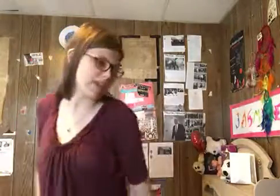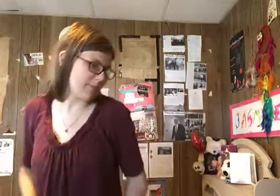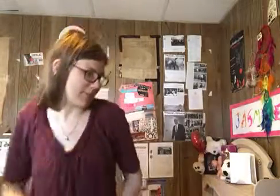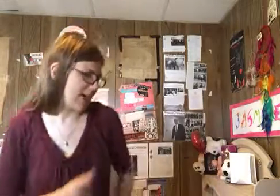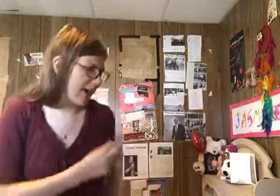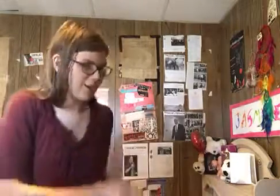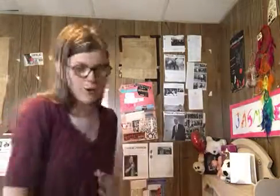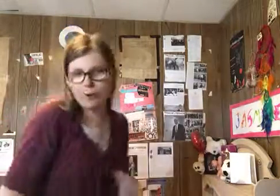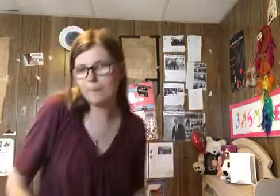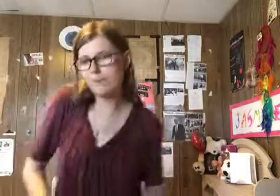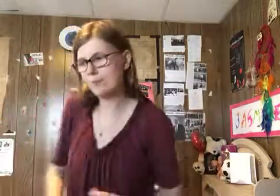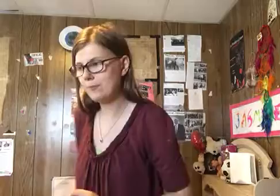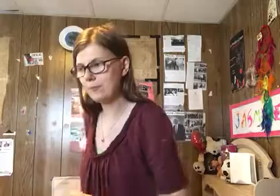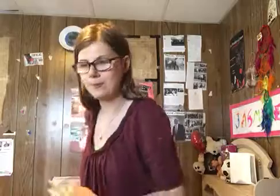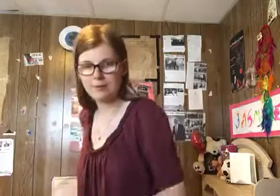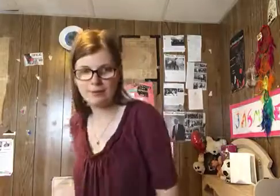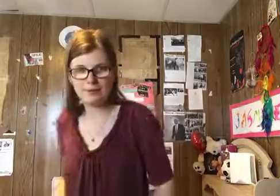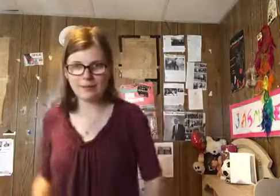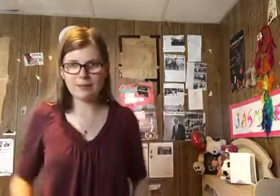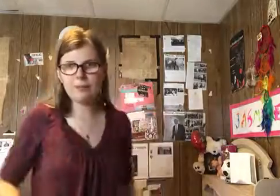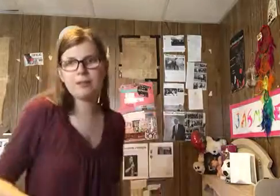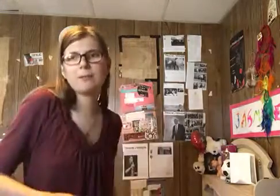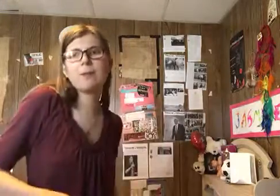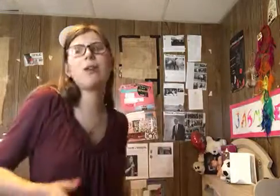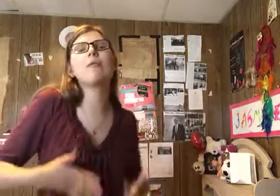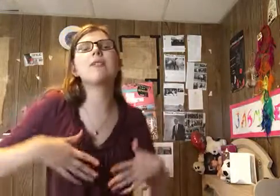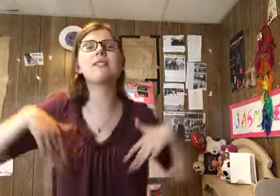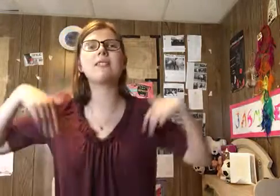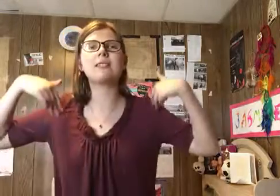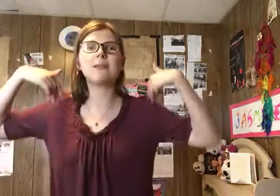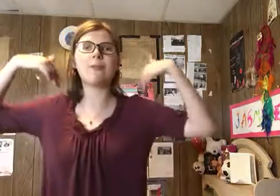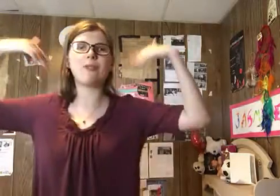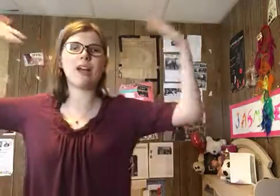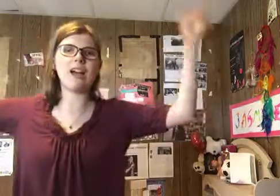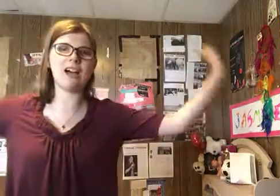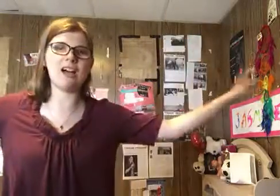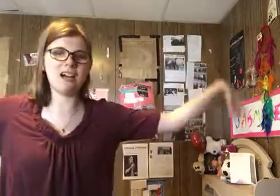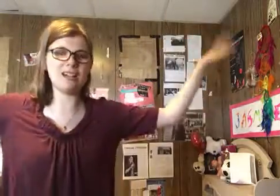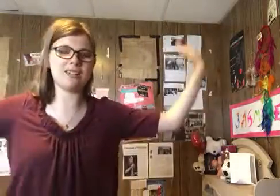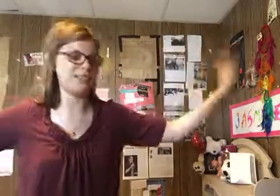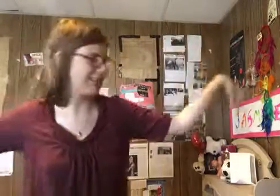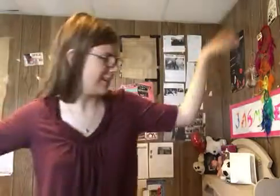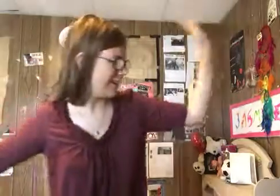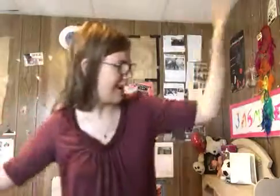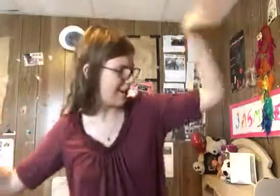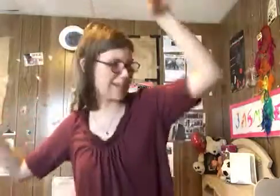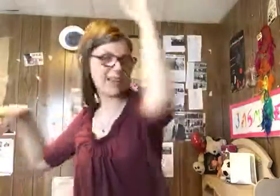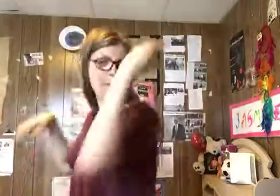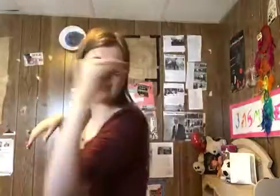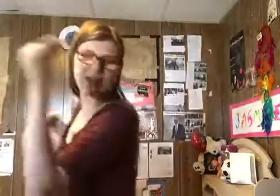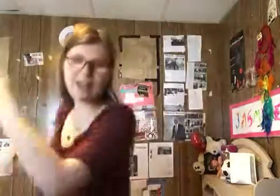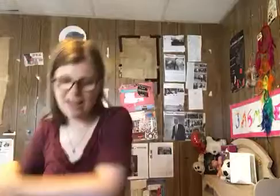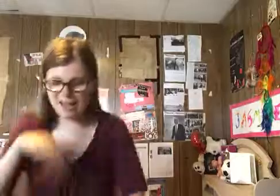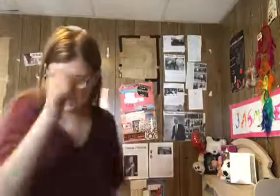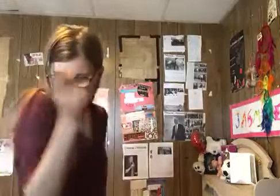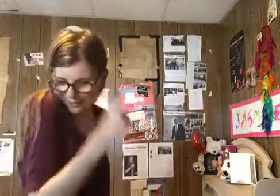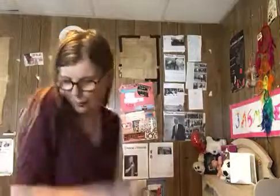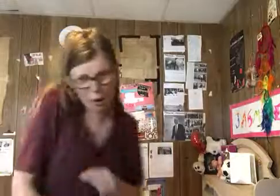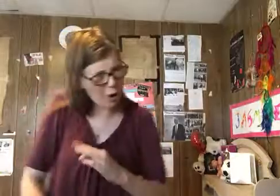Making us higher, my spirit to fly high, because I'm alive.